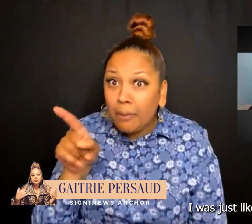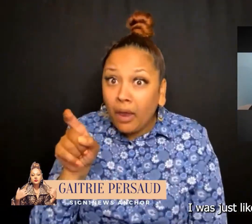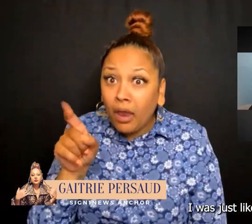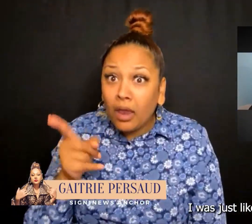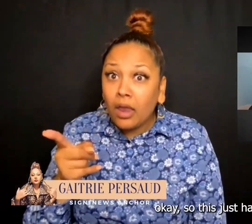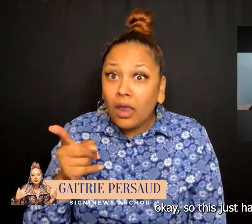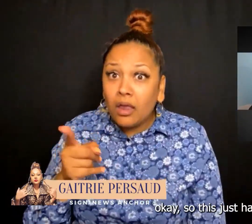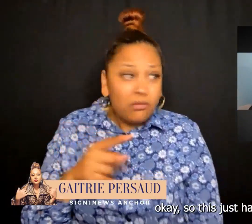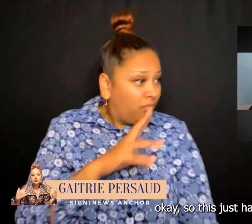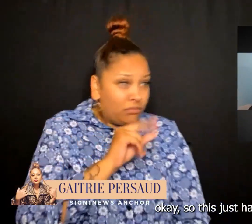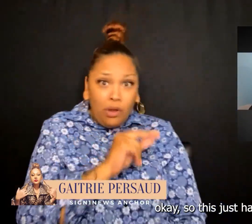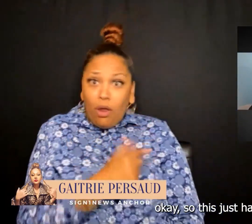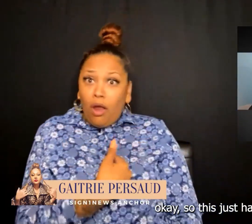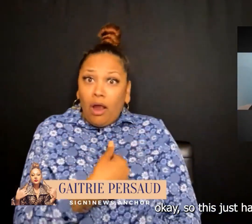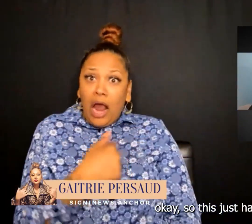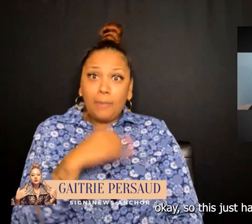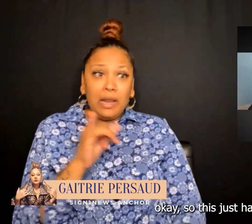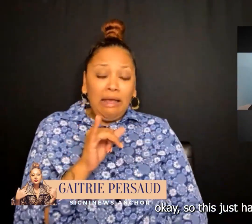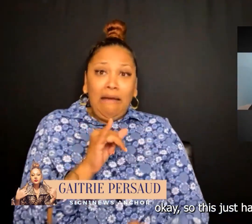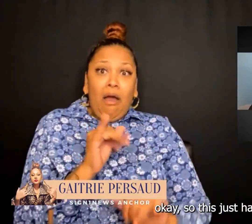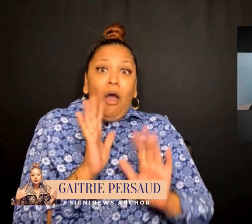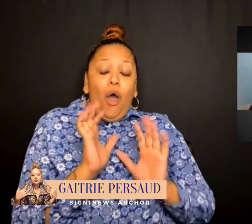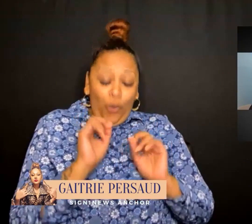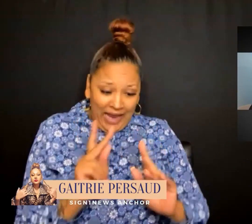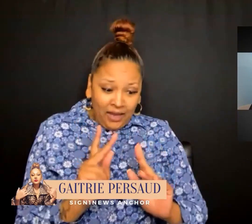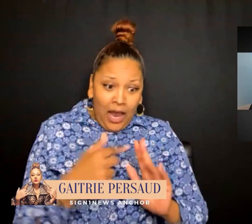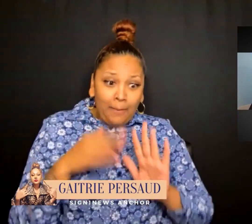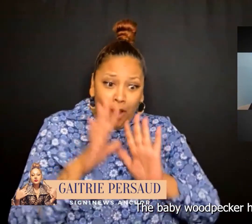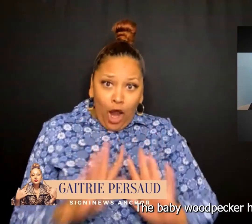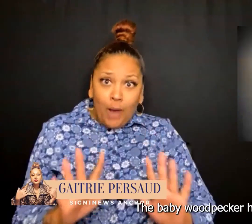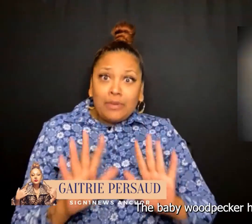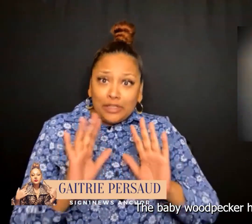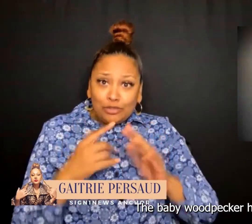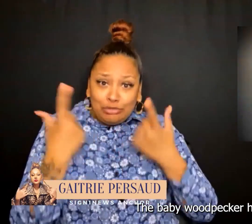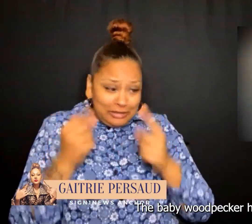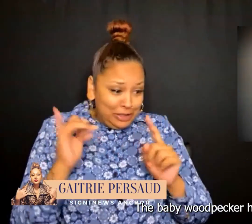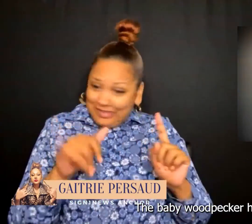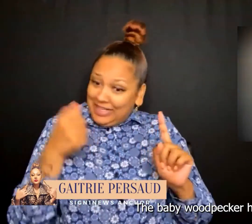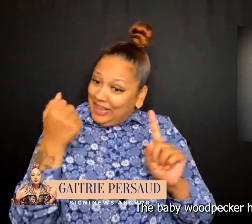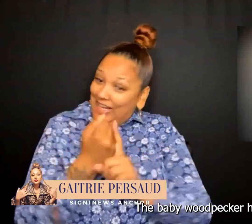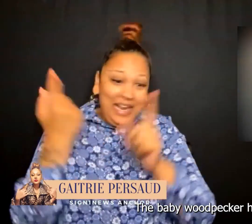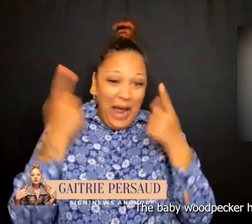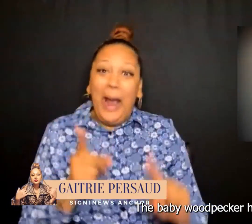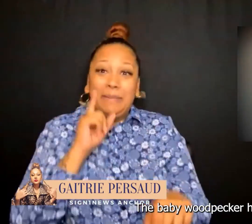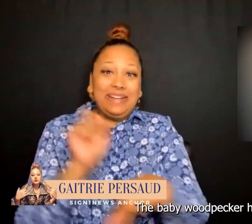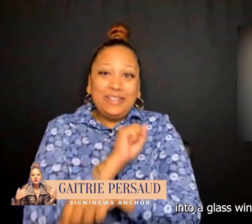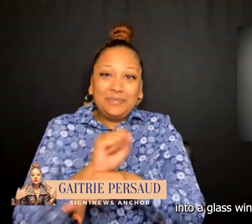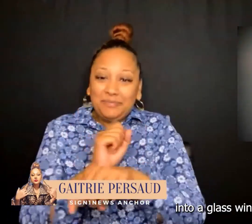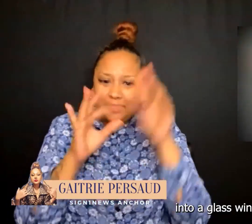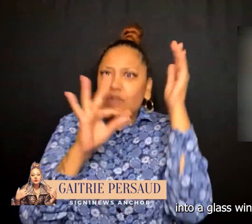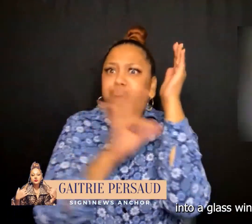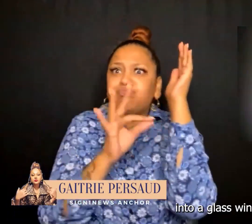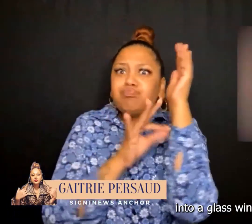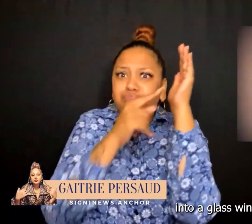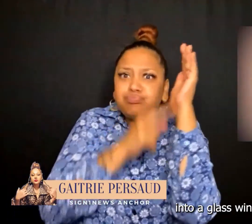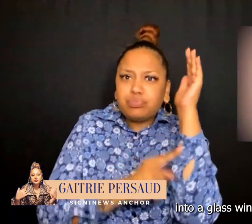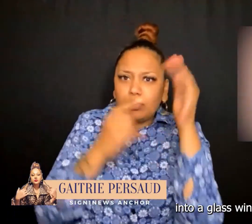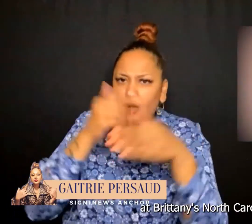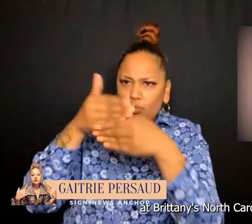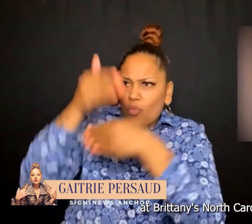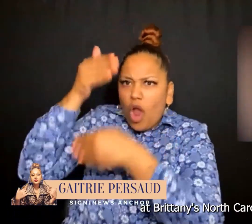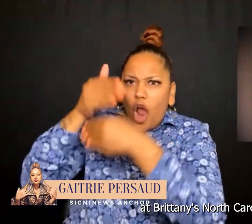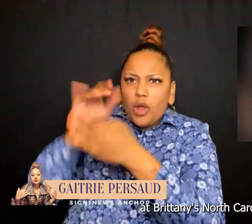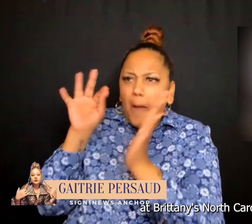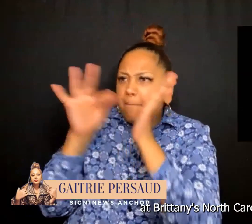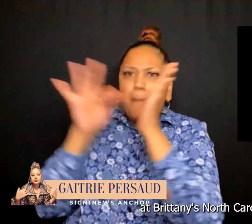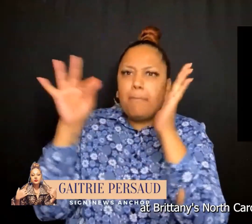just like, okay, so this just happened. The baby woodpecker had slammed into a glass window